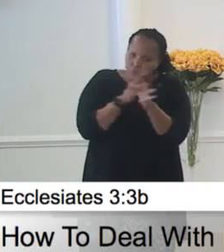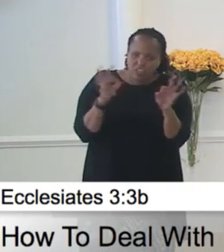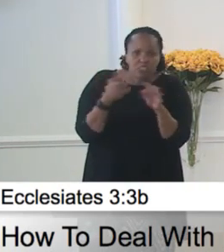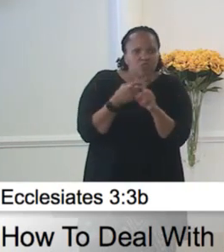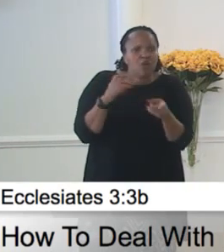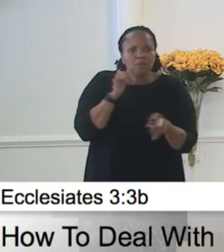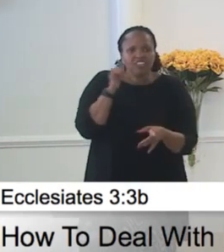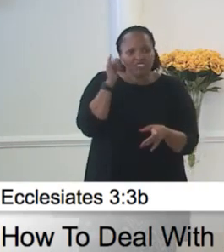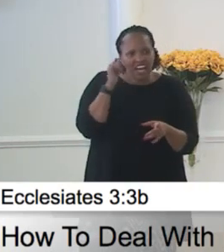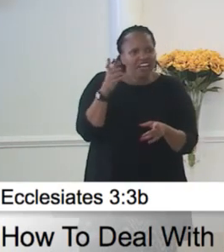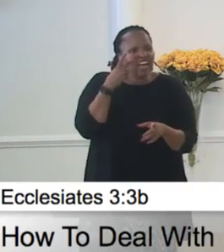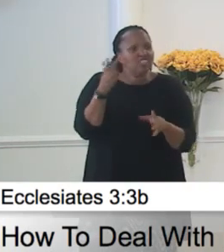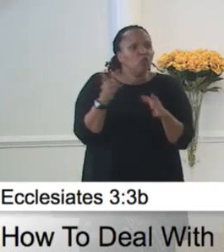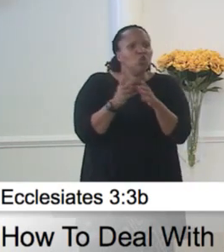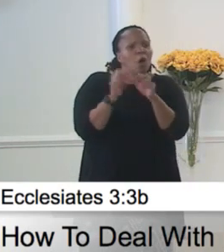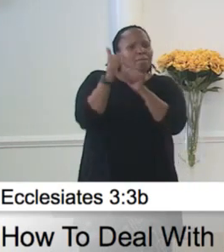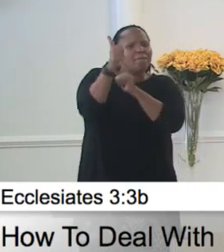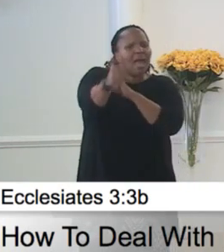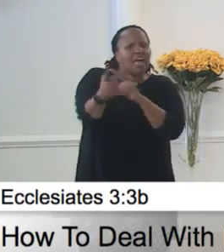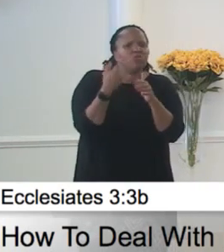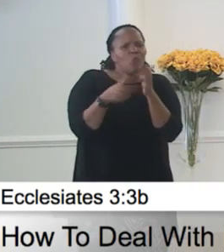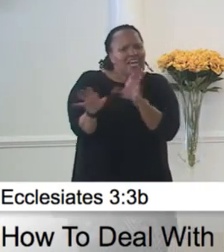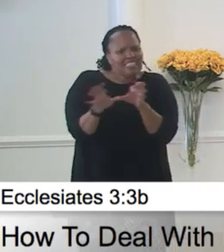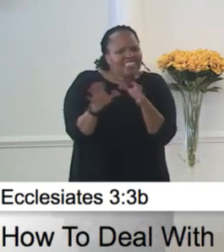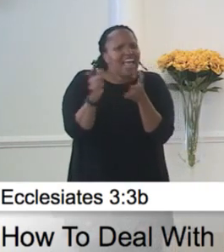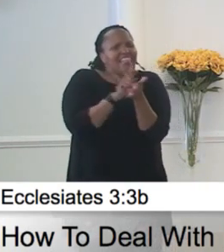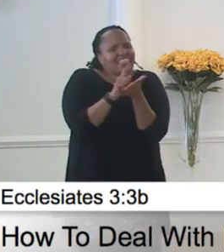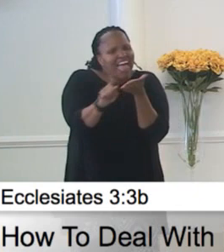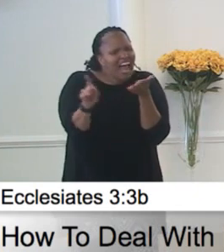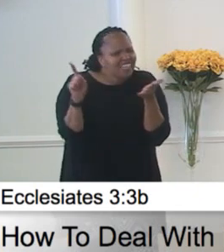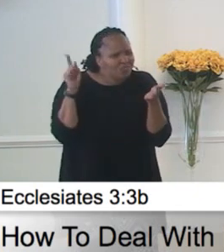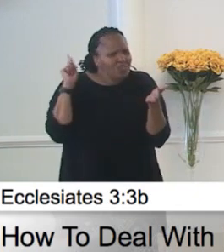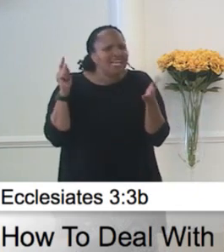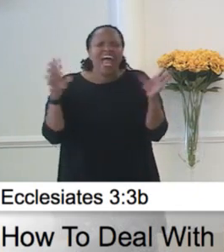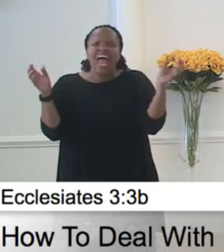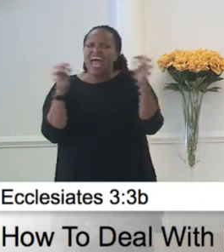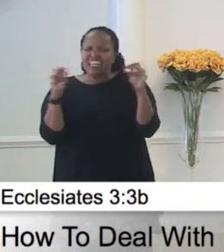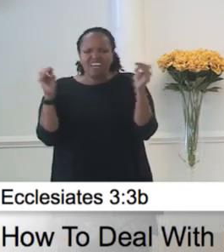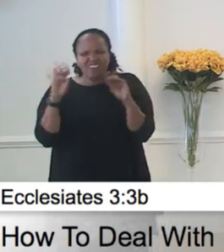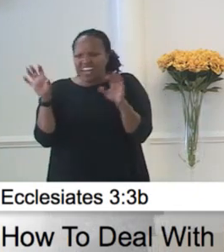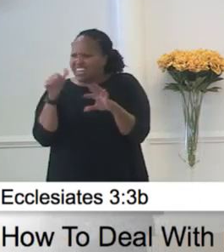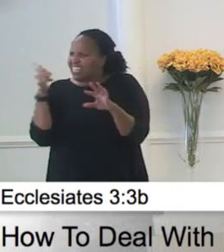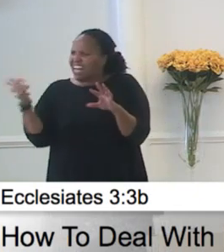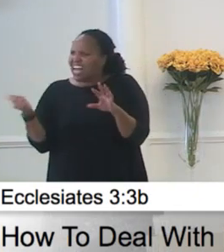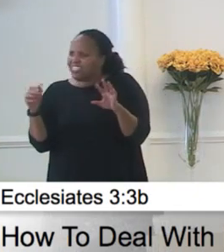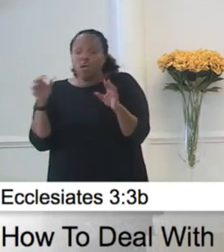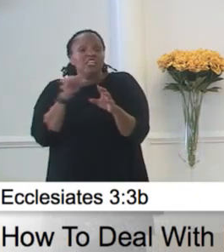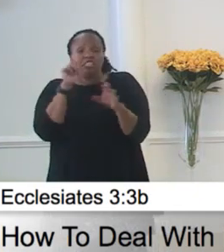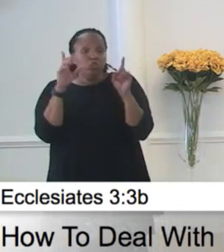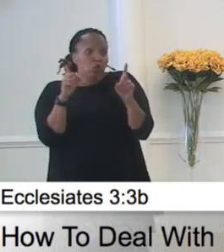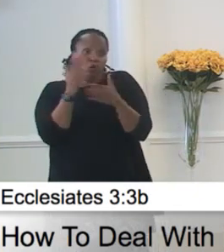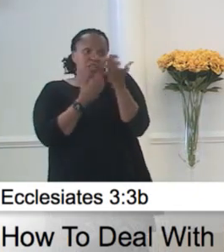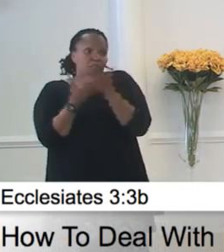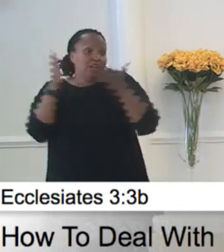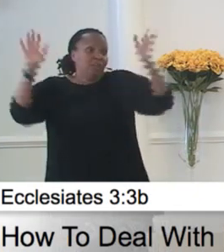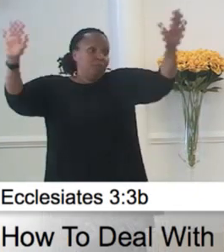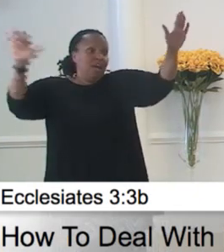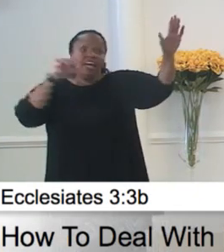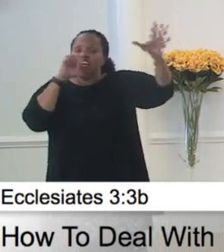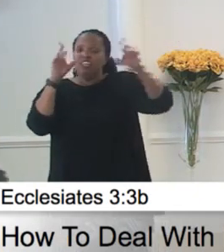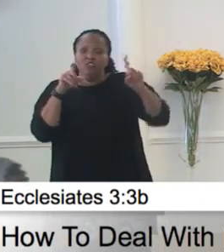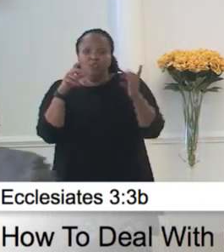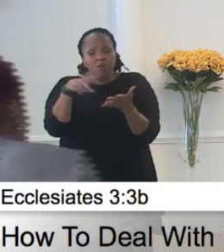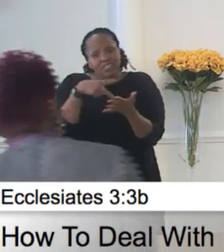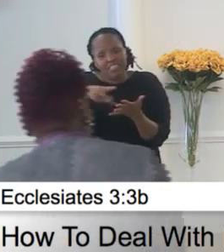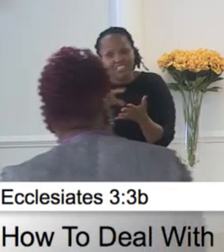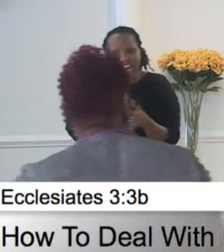that you will look past what I did last week. And if nothing else, give me some praise. You ain't got to raise your hand. You ain't got to dance like the deacons,